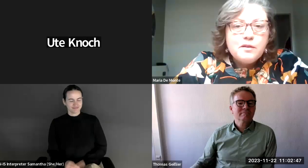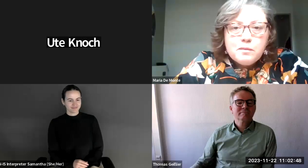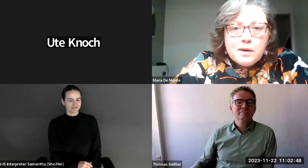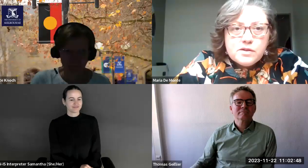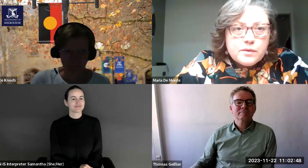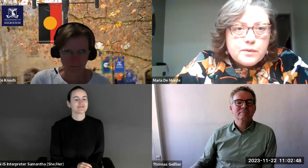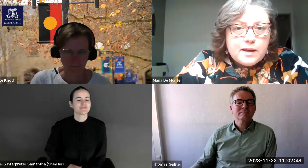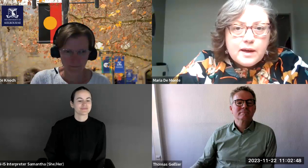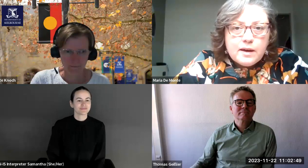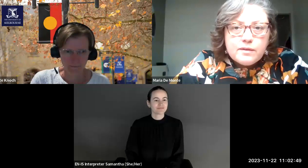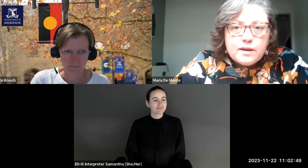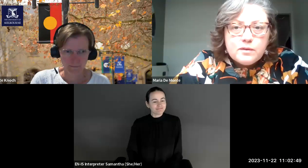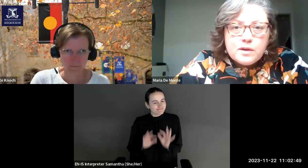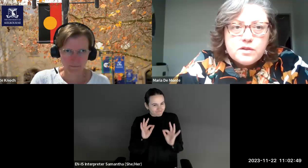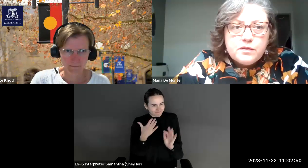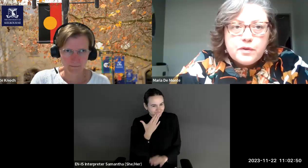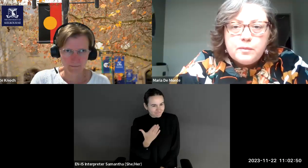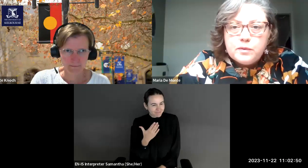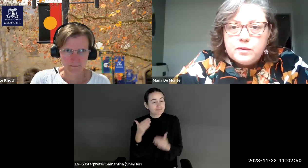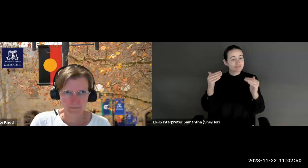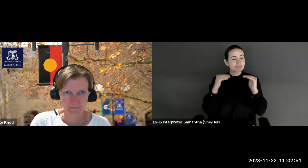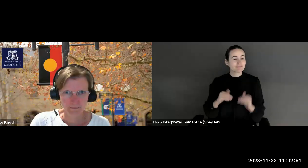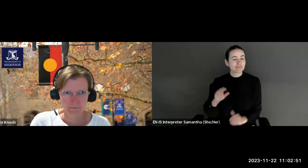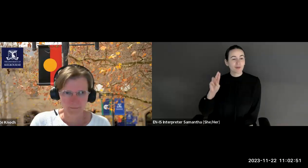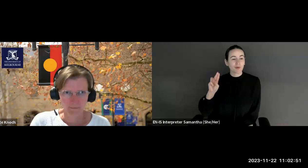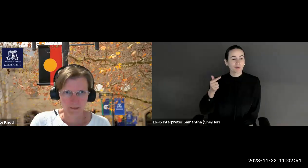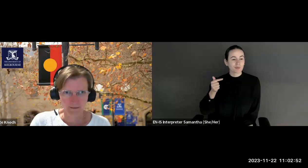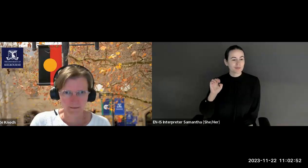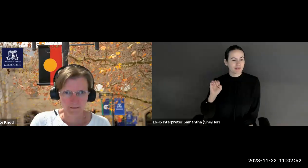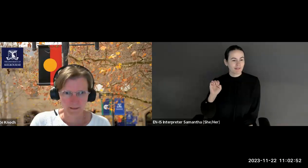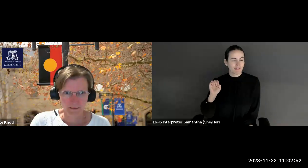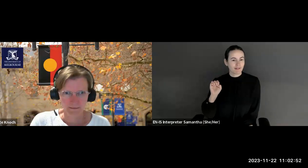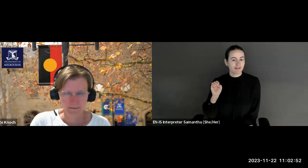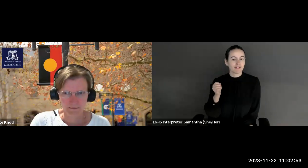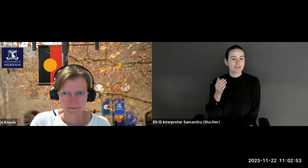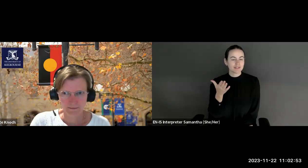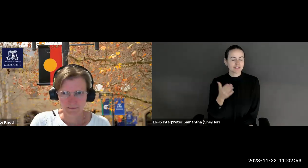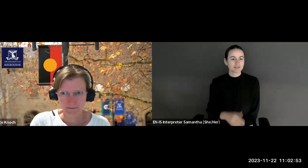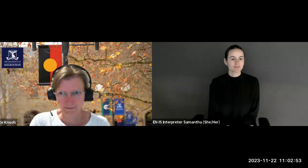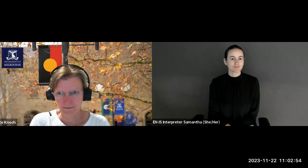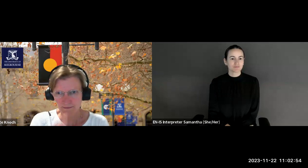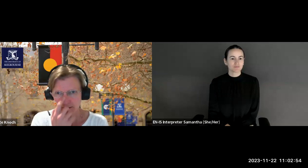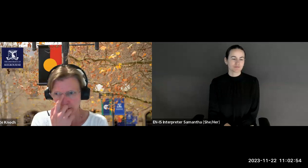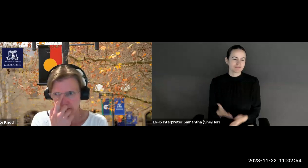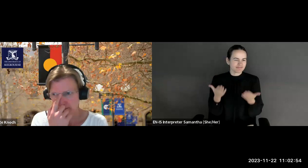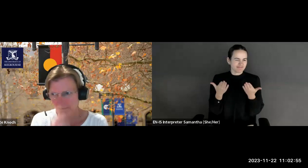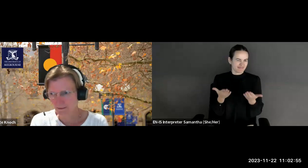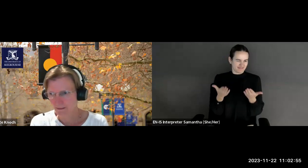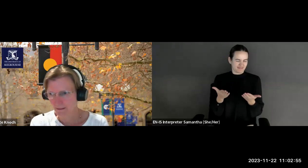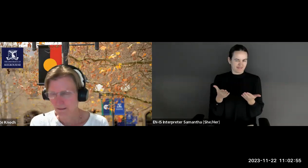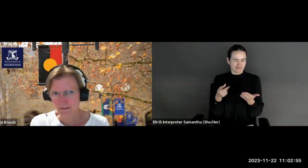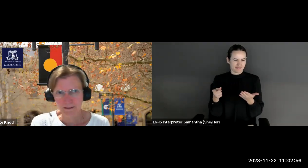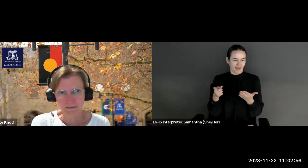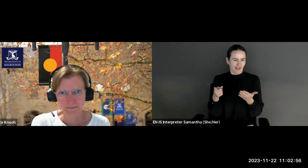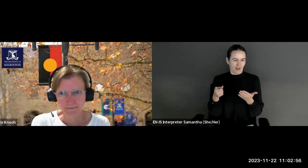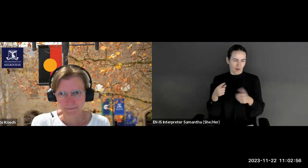Right, thank you very much. We have a next question from Ute, and by the way, we are now in the time where